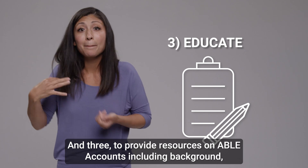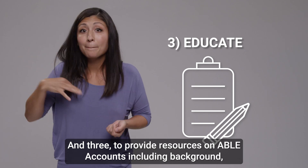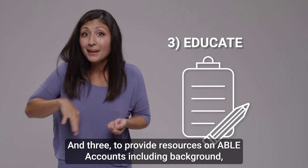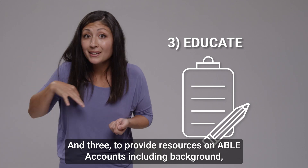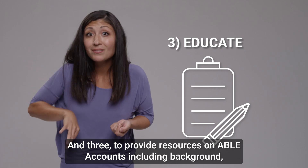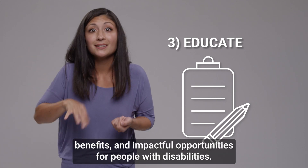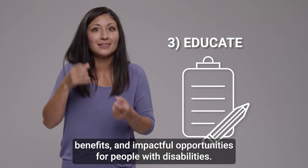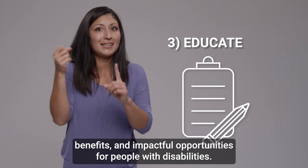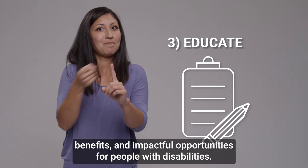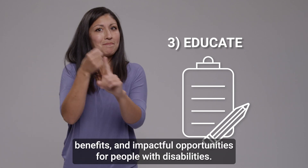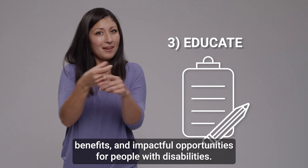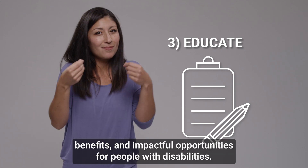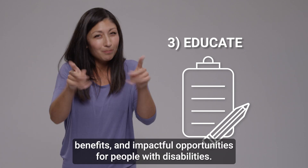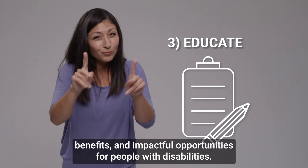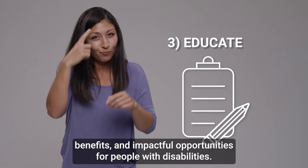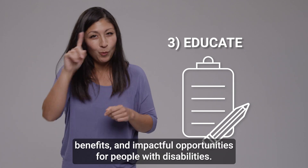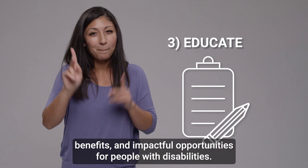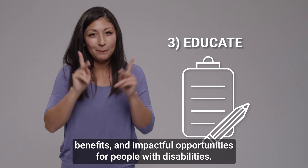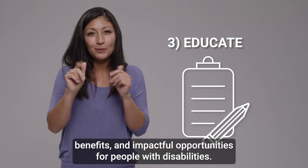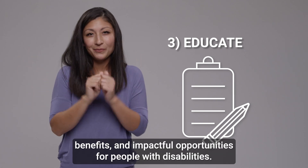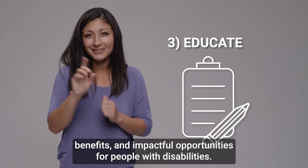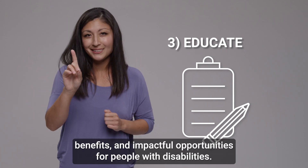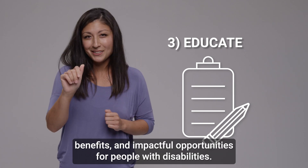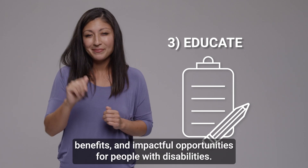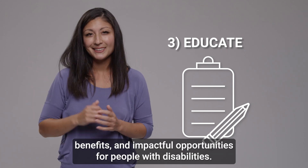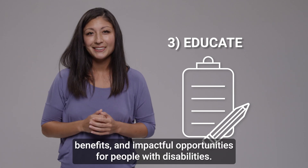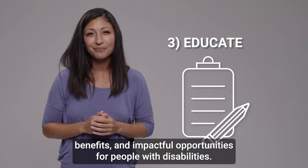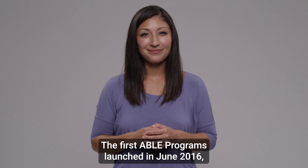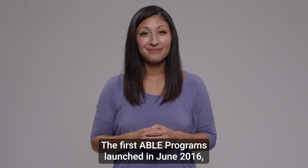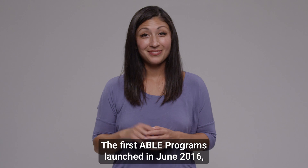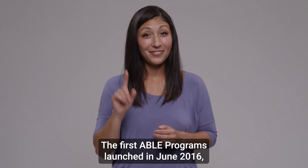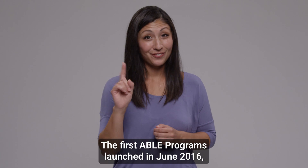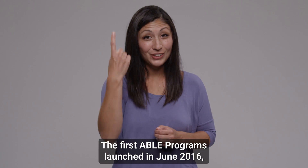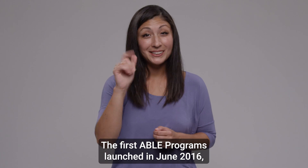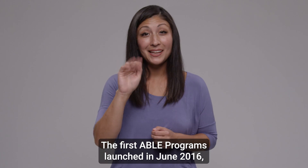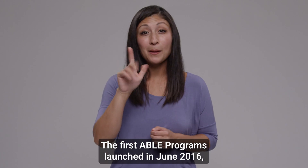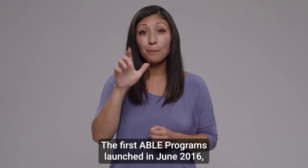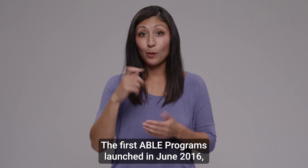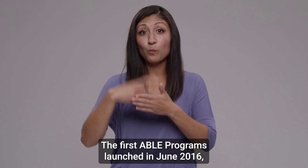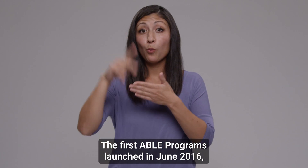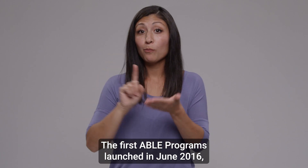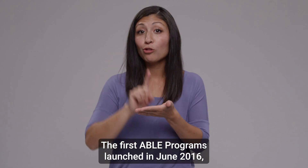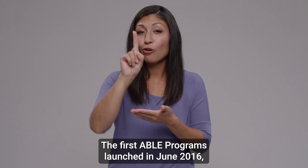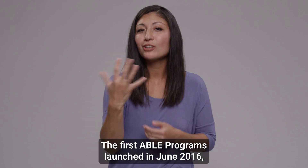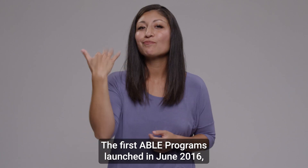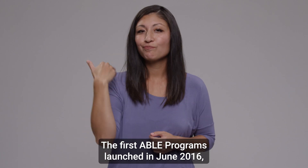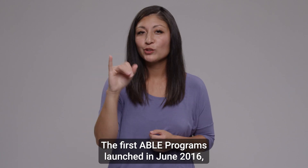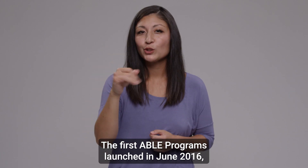background, benefits, and impactful opportunities for people with disabilities. The first ABLE programs launched in